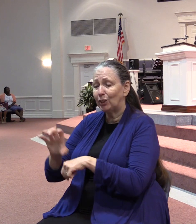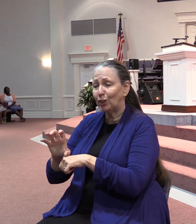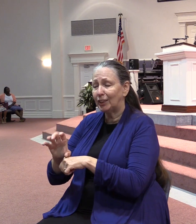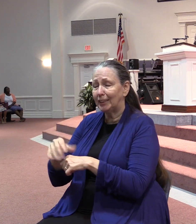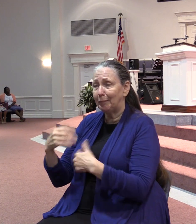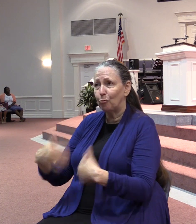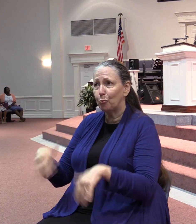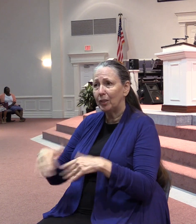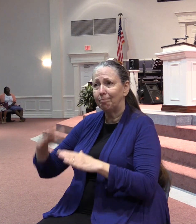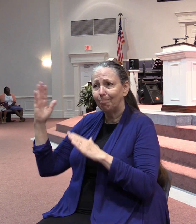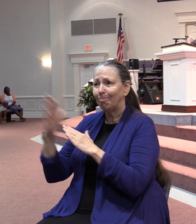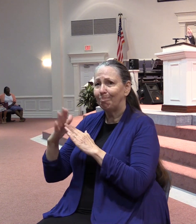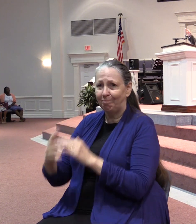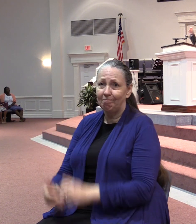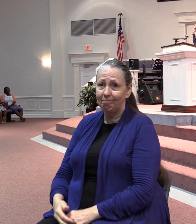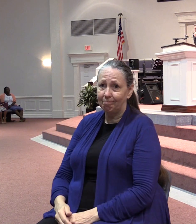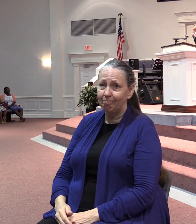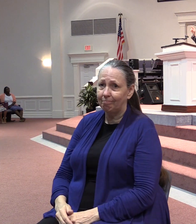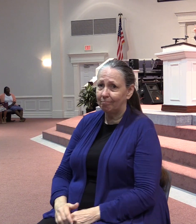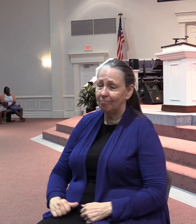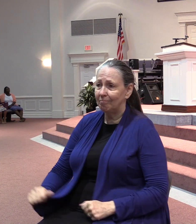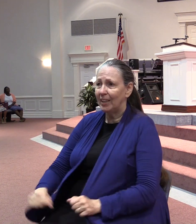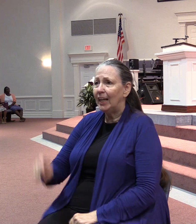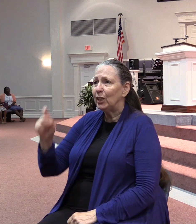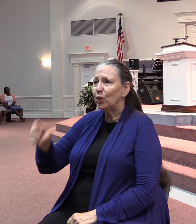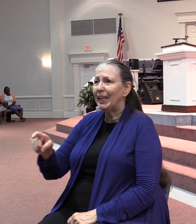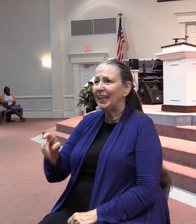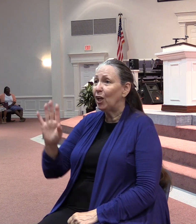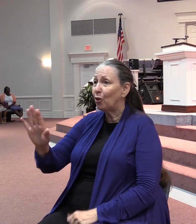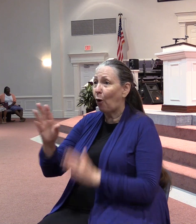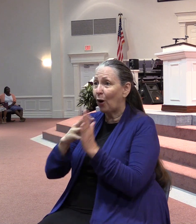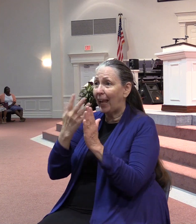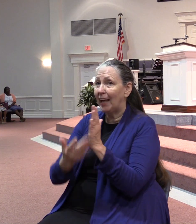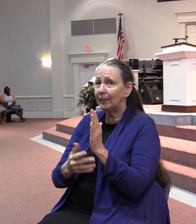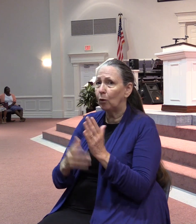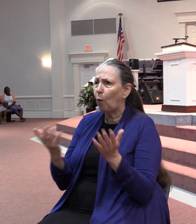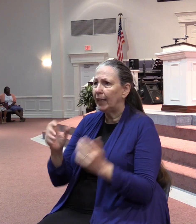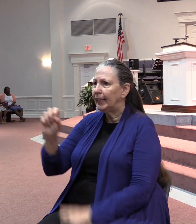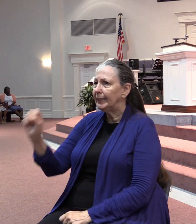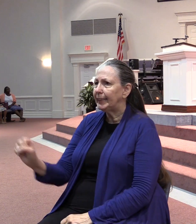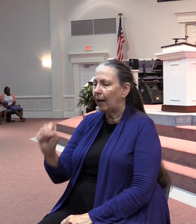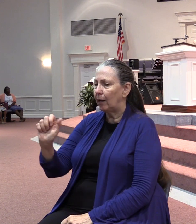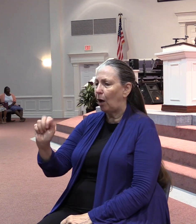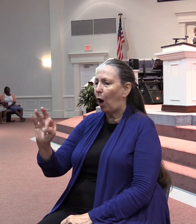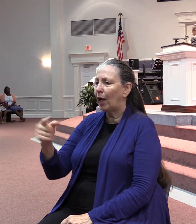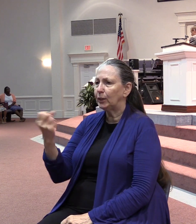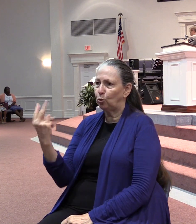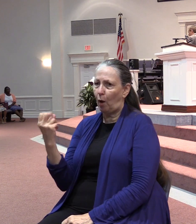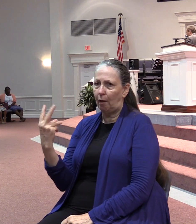well. Amen? And that's why you need to put on your calendar Saturday, August the